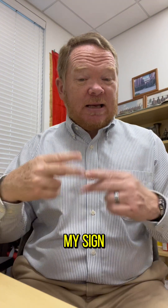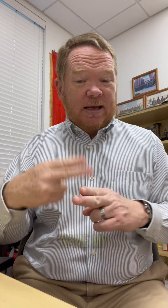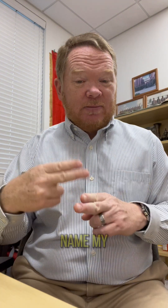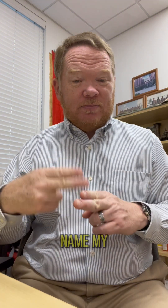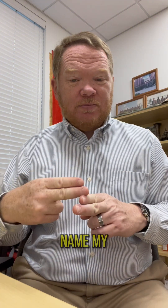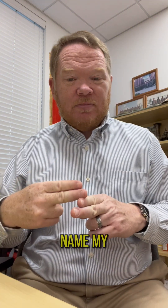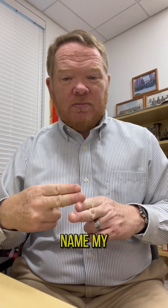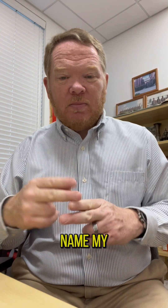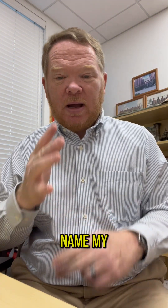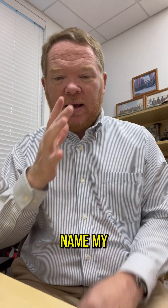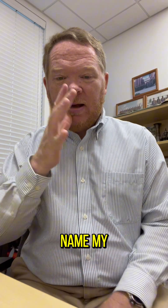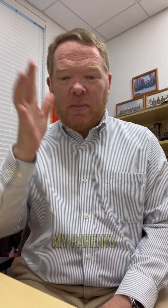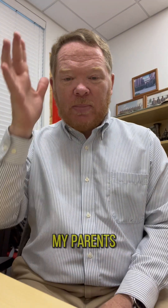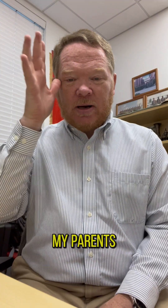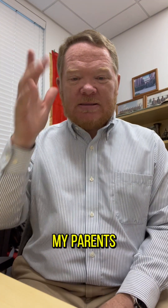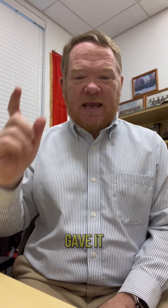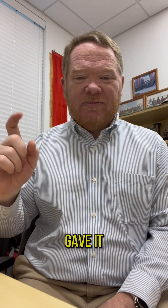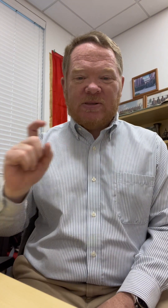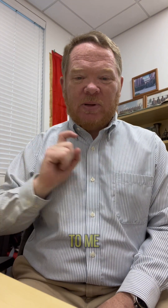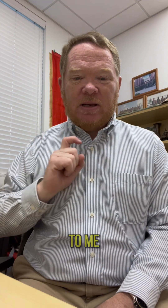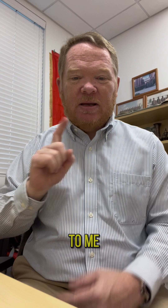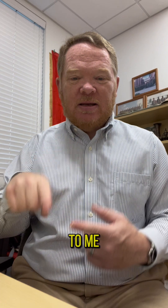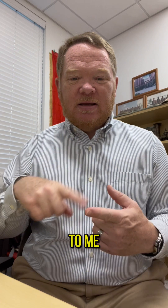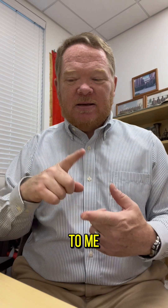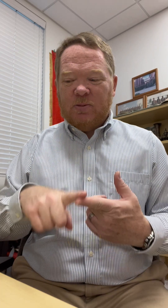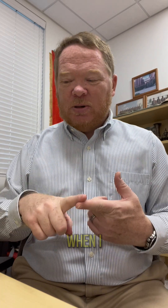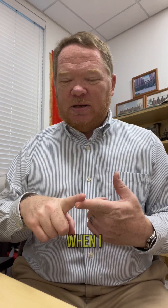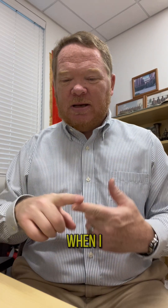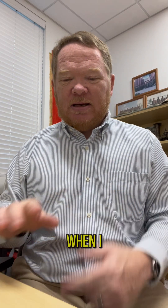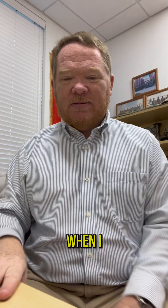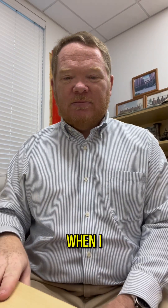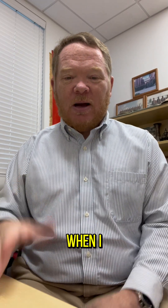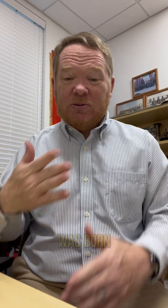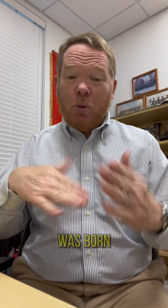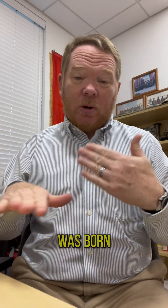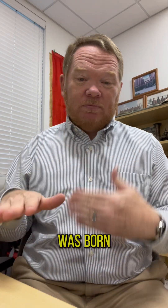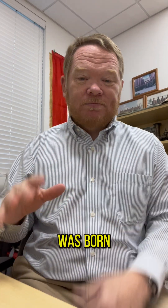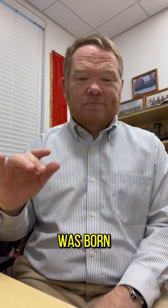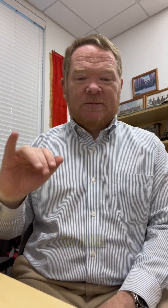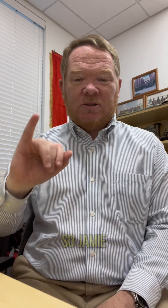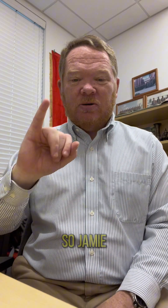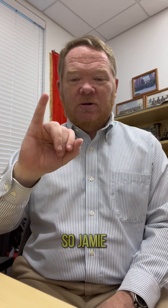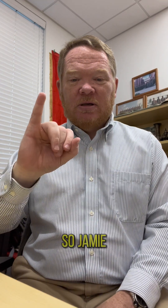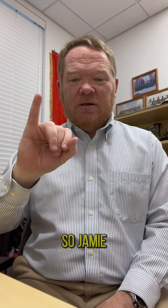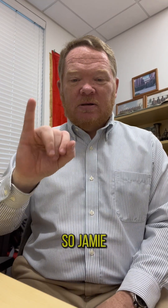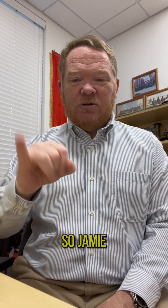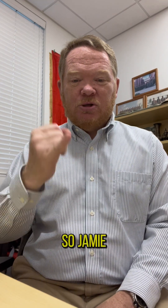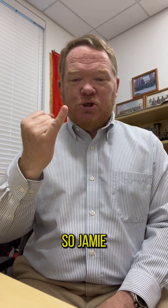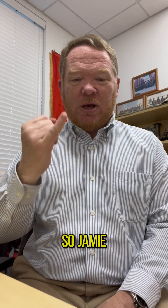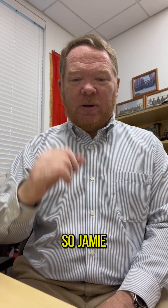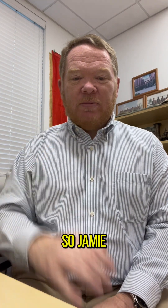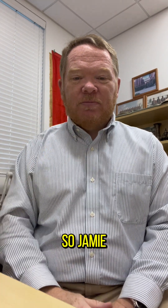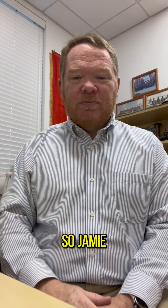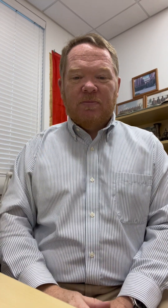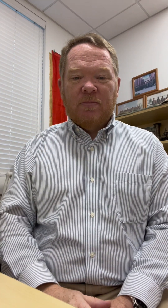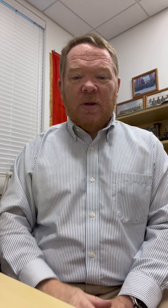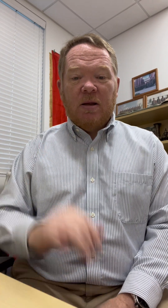name. My parents gave it to me when I was born. So Jamie.